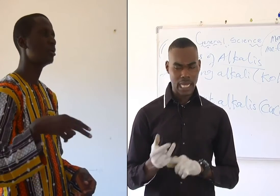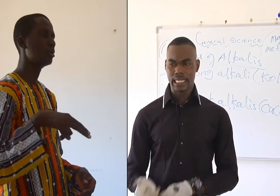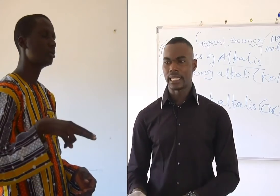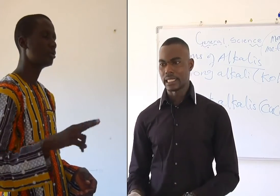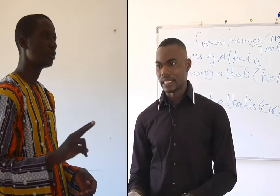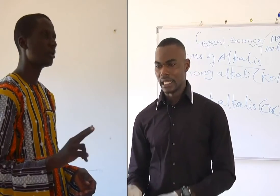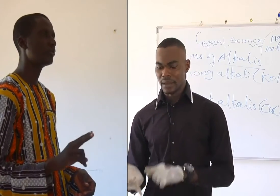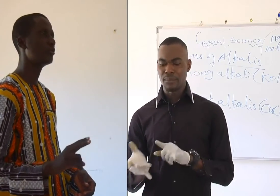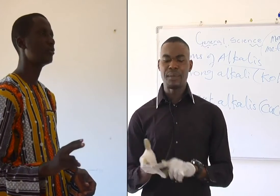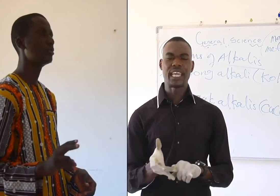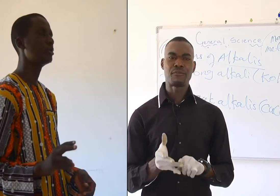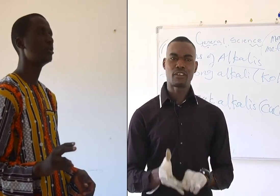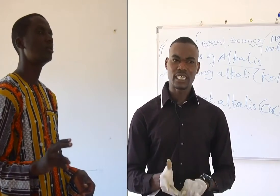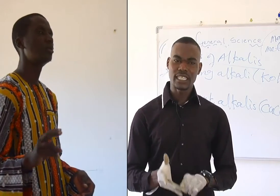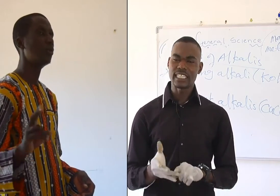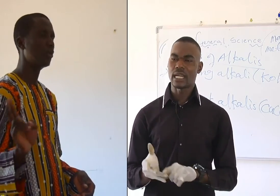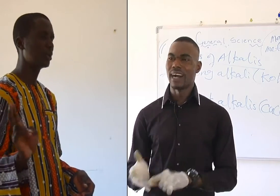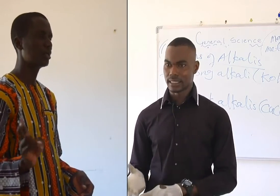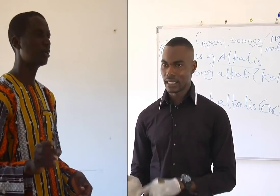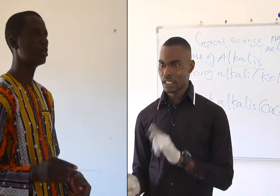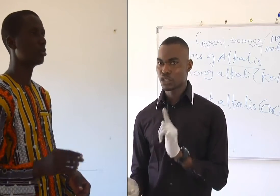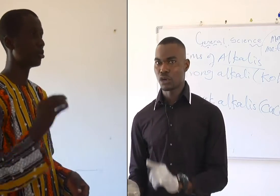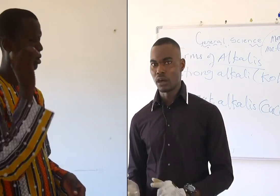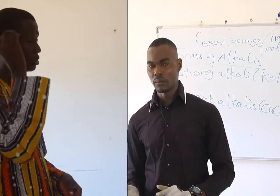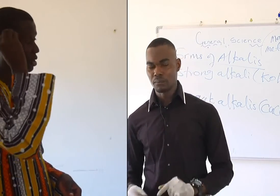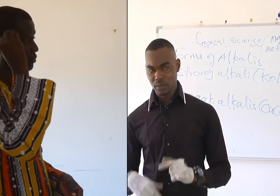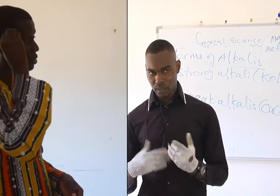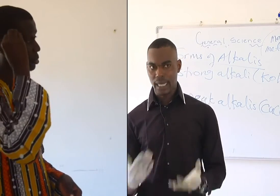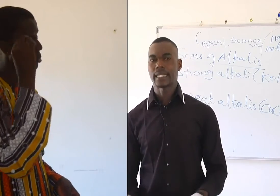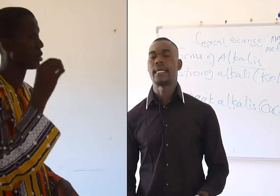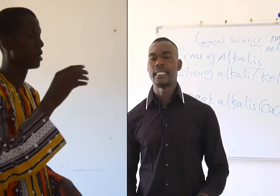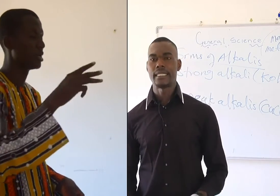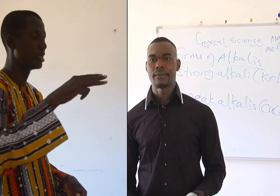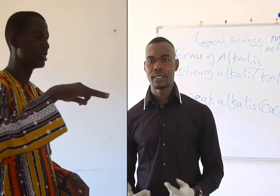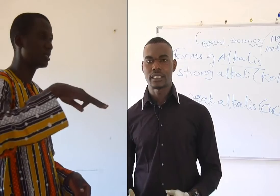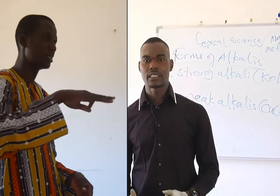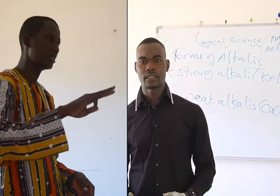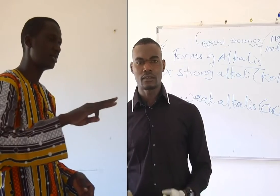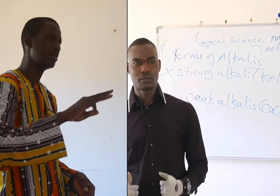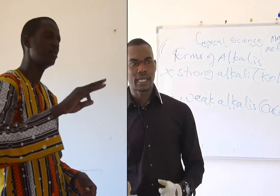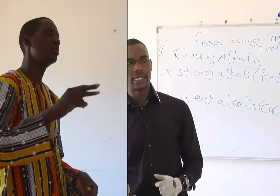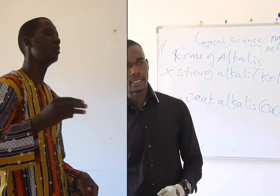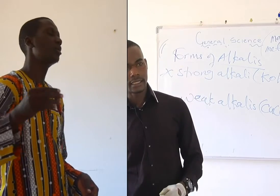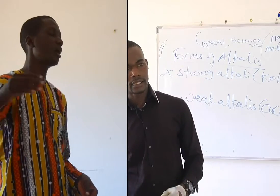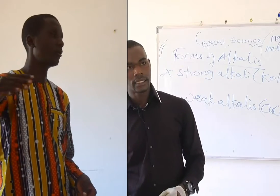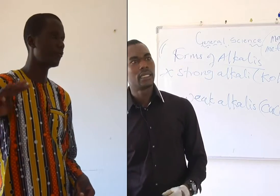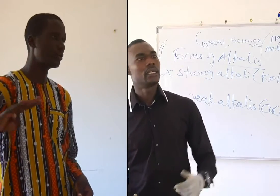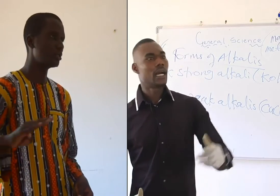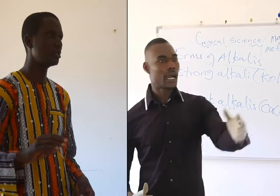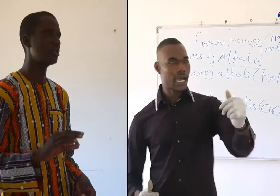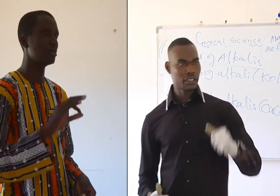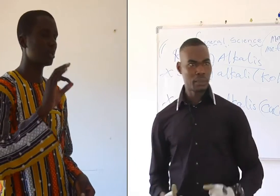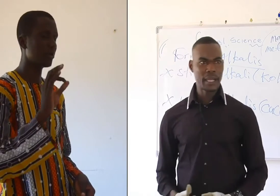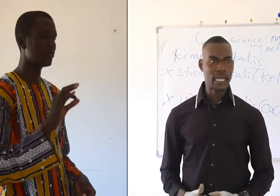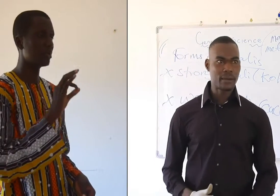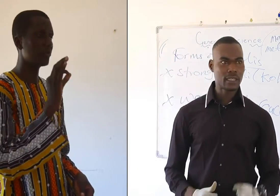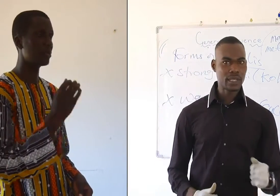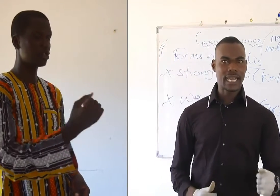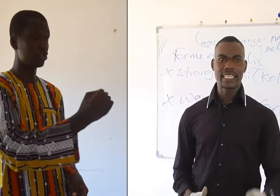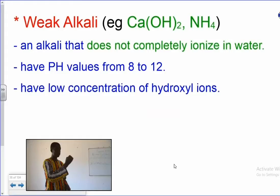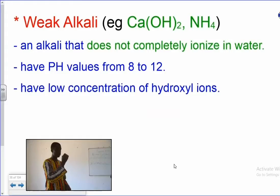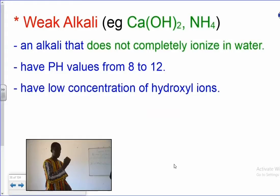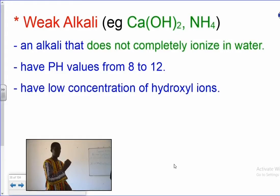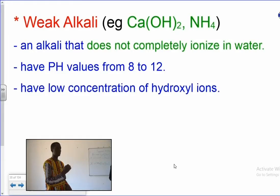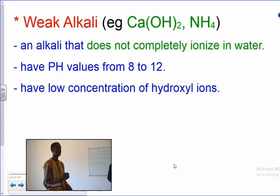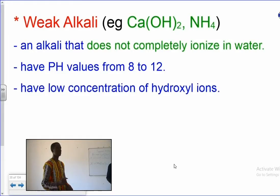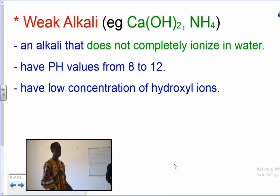Strong alkali. pH 14 is a what? Strong alkali. Please, don't forget that. Another point about the